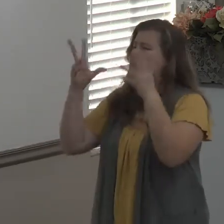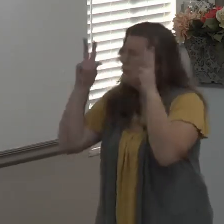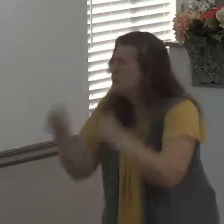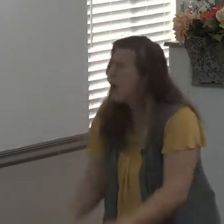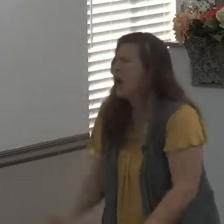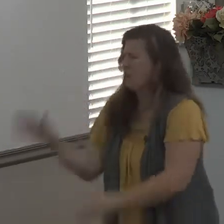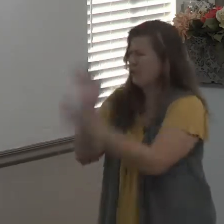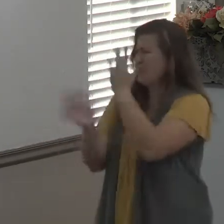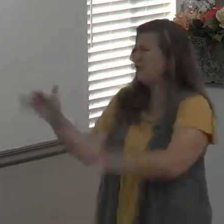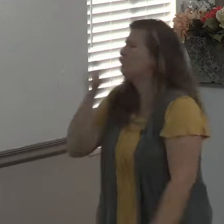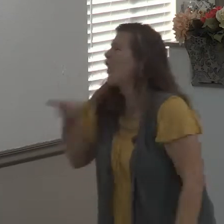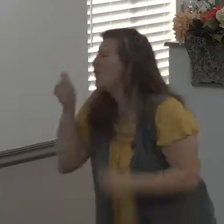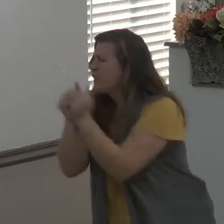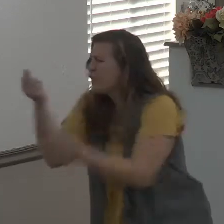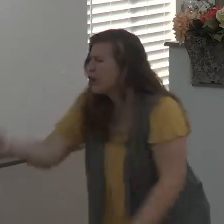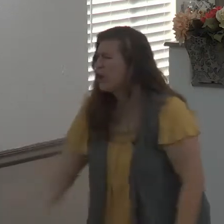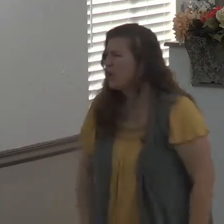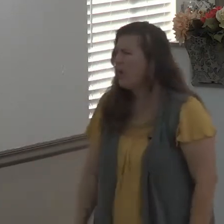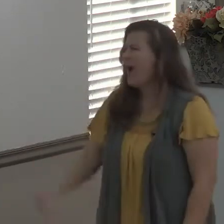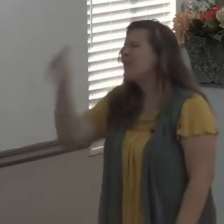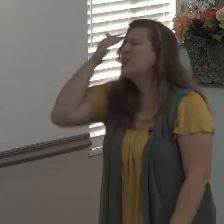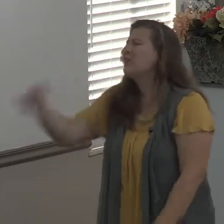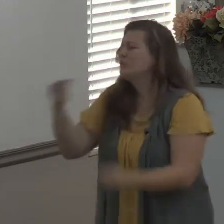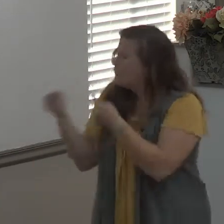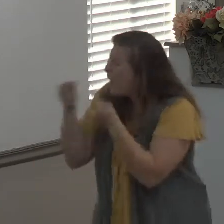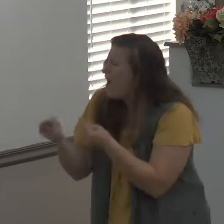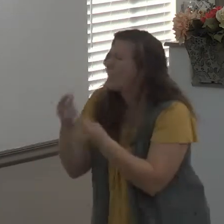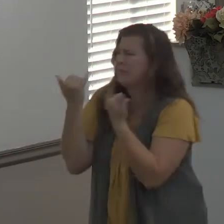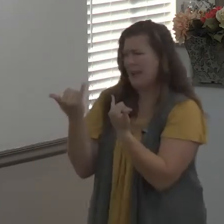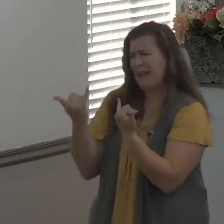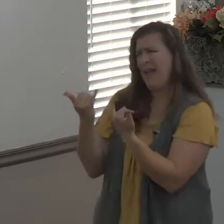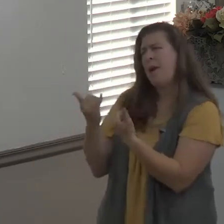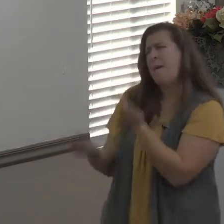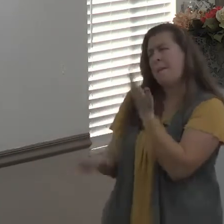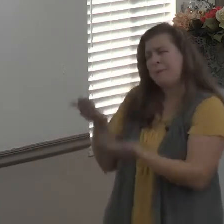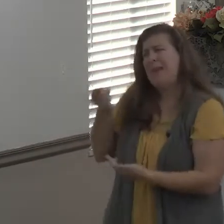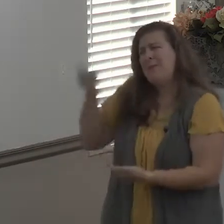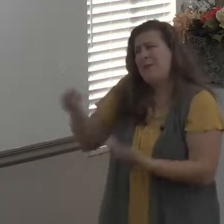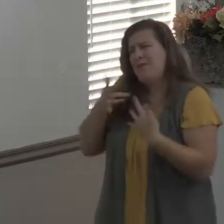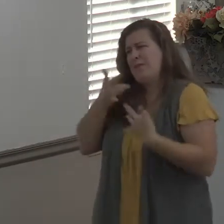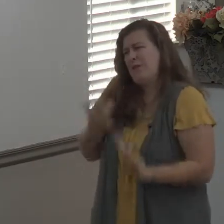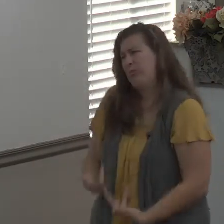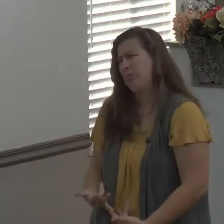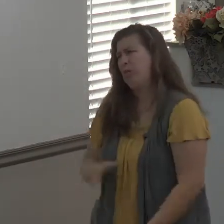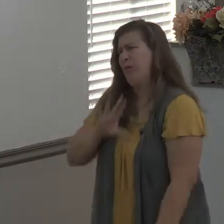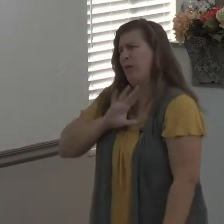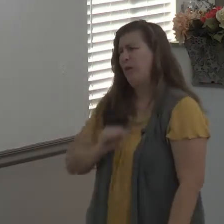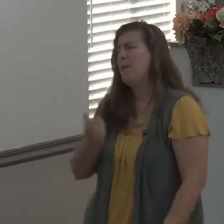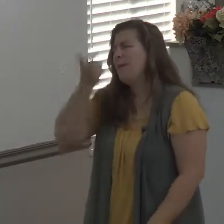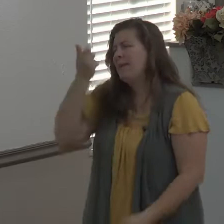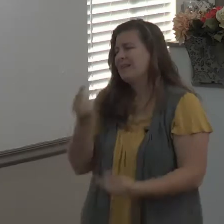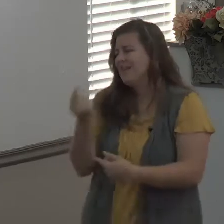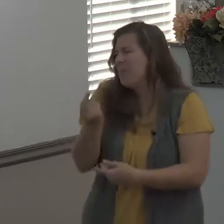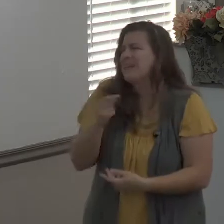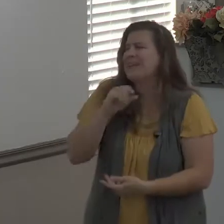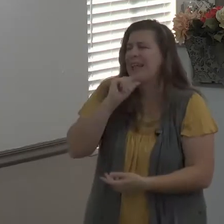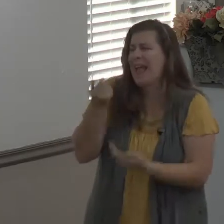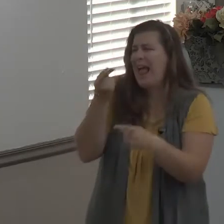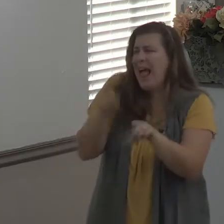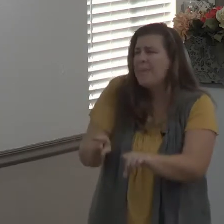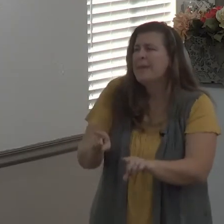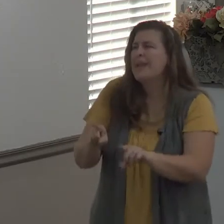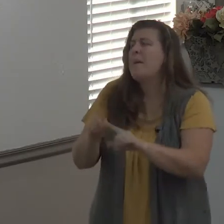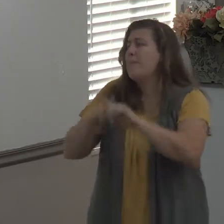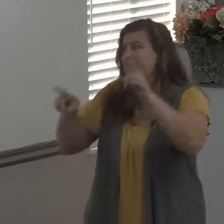Peter grabs him, and he just rebukes him. Hey, knock it off, Jesus. What's wrong with you? I know you're struggling a little